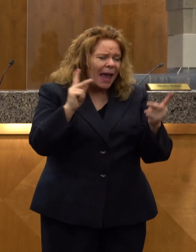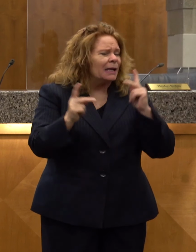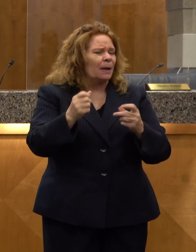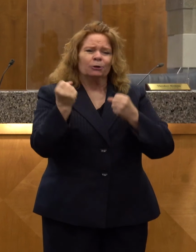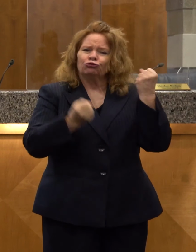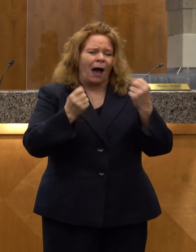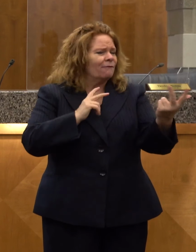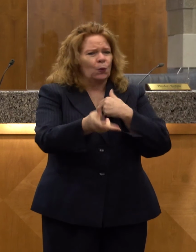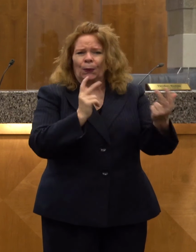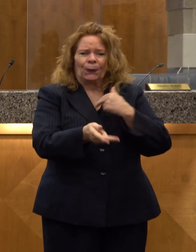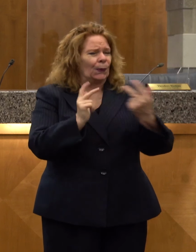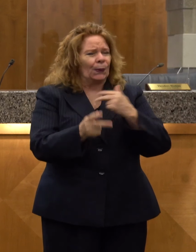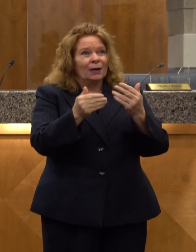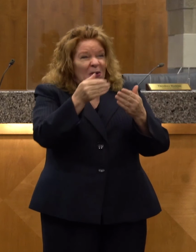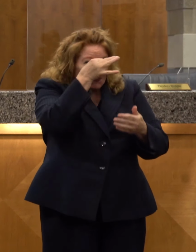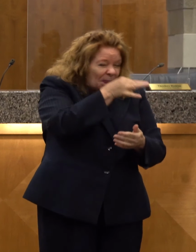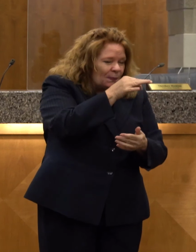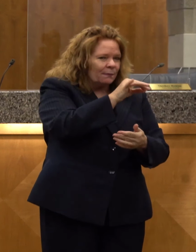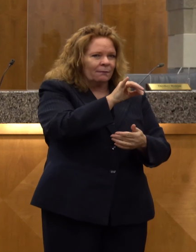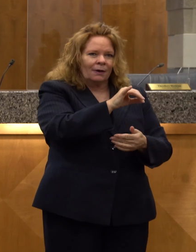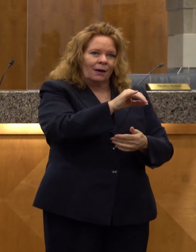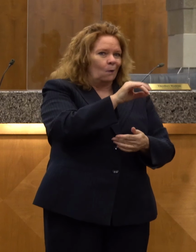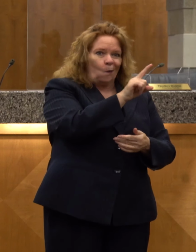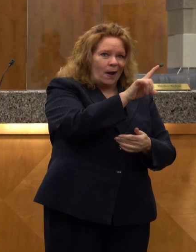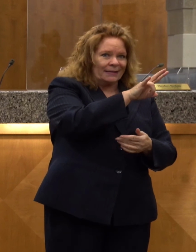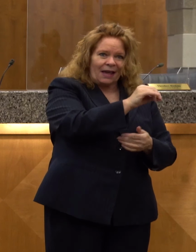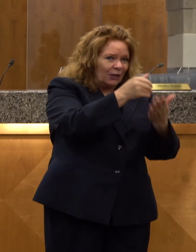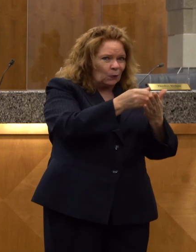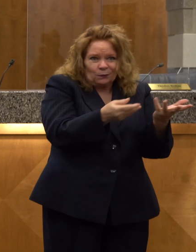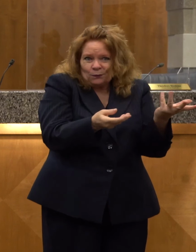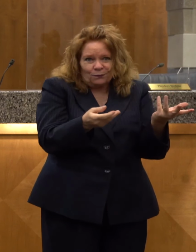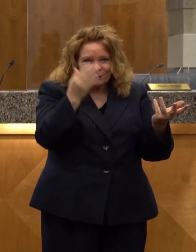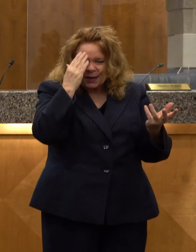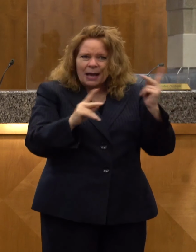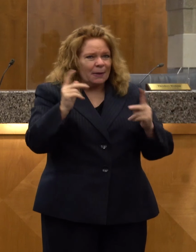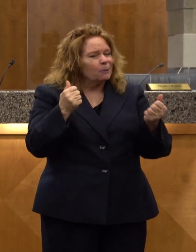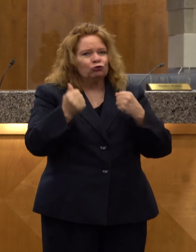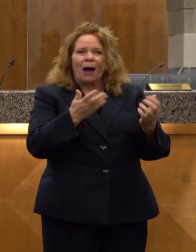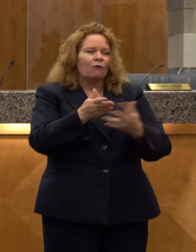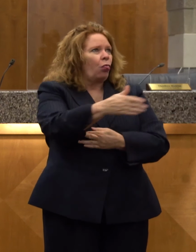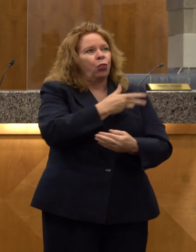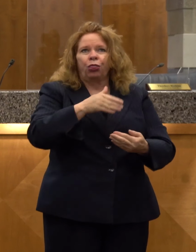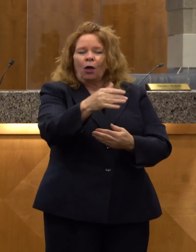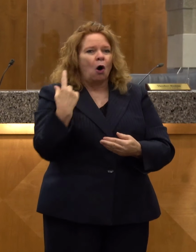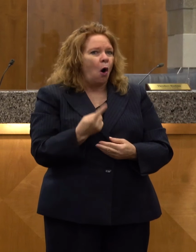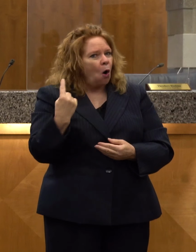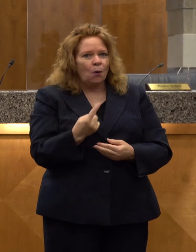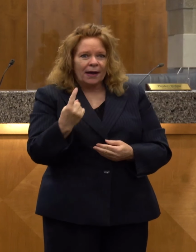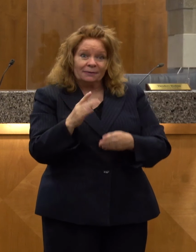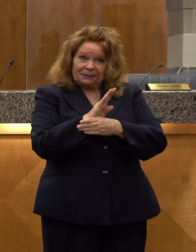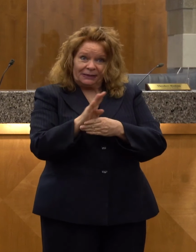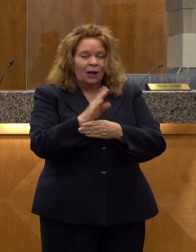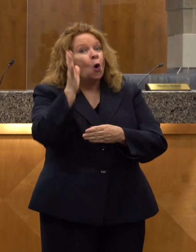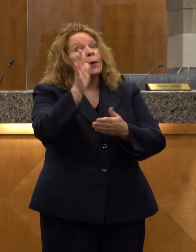doubt about it. We're very close to 170 in the state. And you come through here, everybody come through here. So, I mean, it's